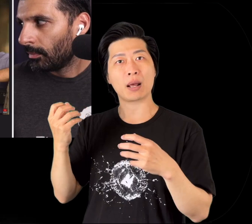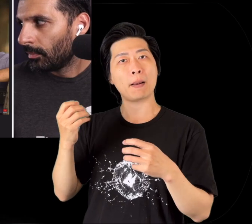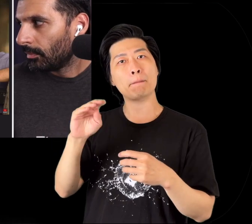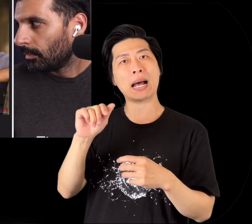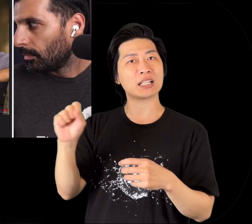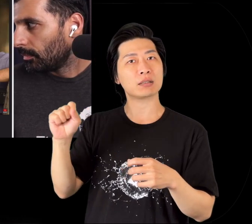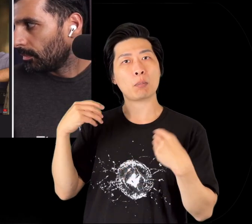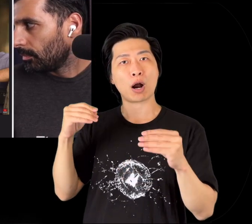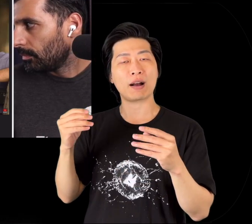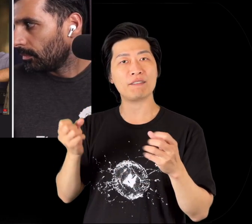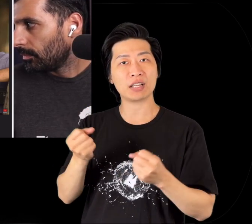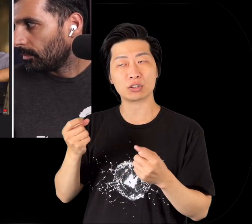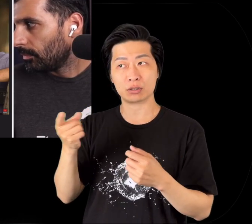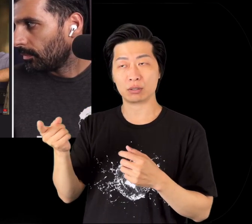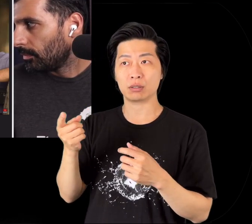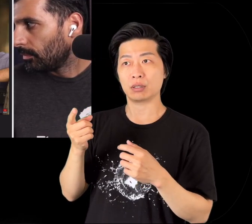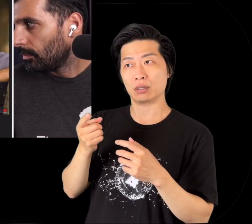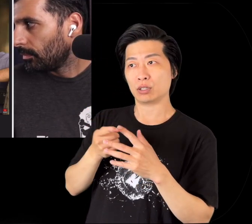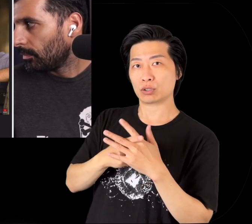the